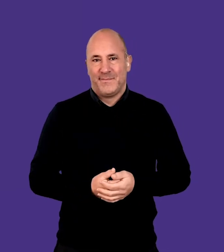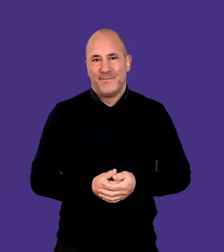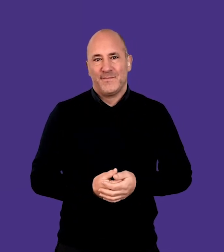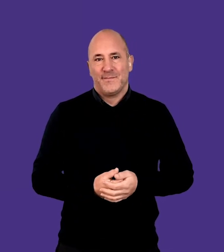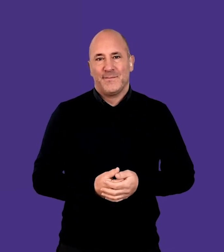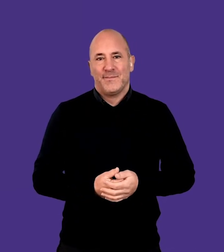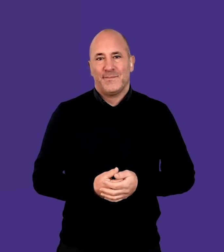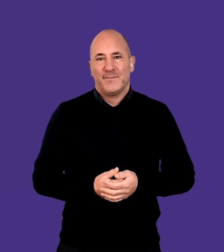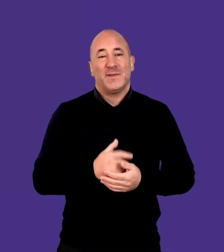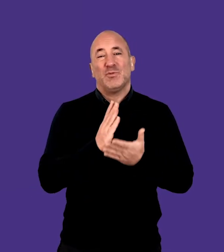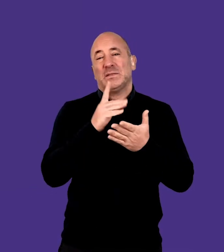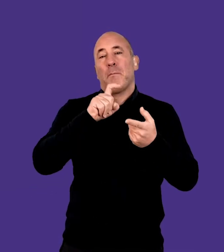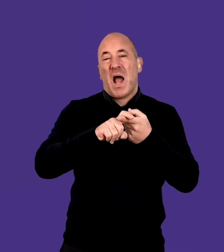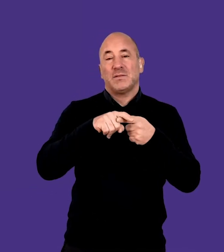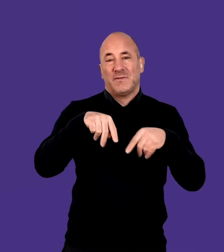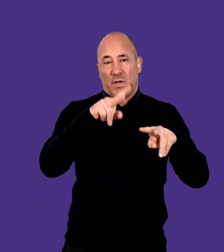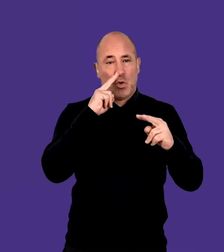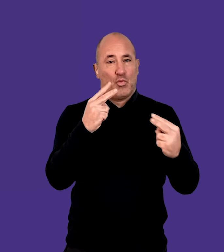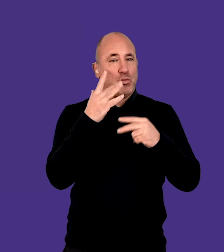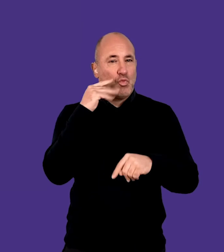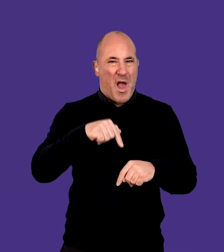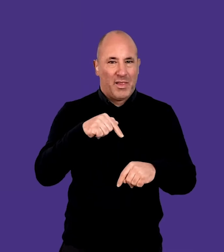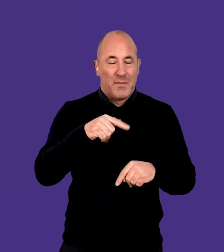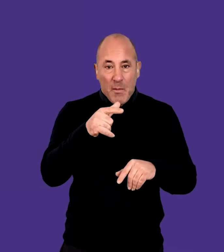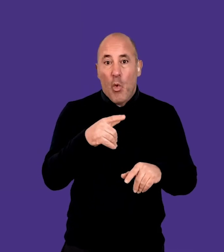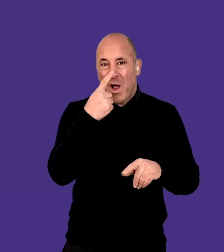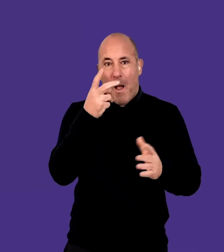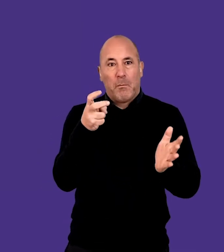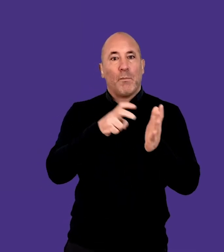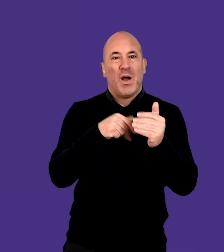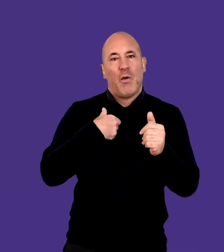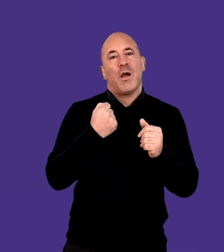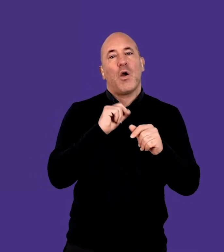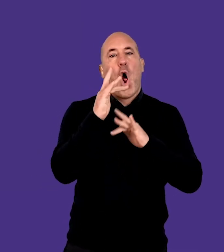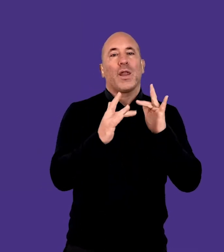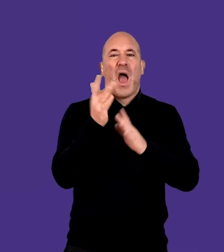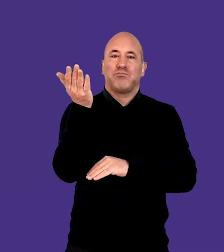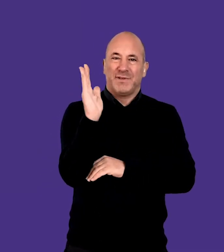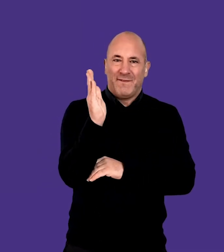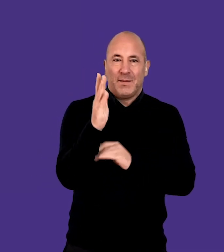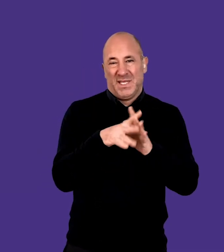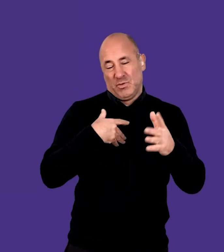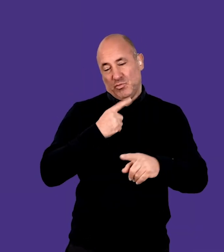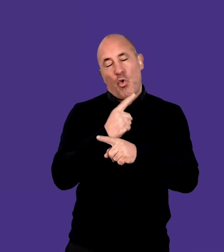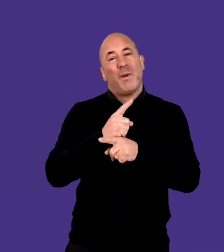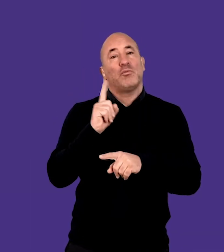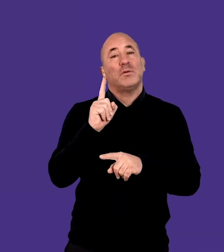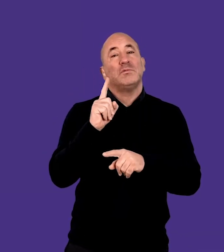www.artscouncil.org.uk/NPO23. Depending on when you're watching this video, you might have time to book onto one of our digital briefings where we'll talk about the